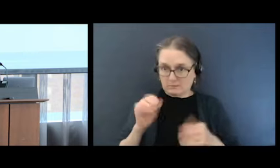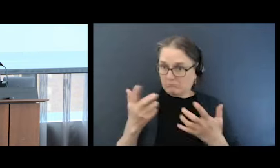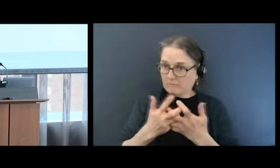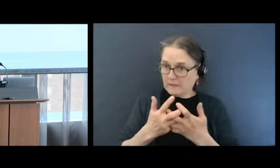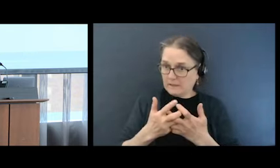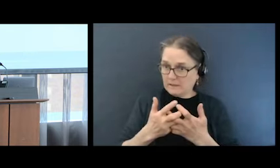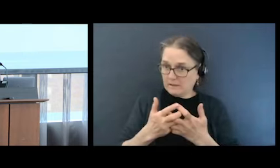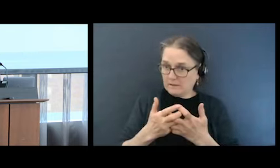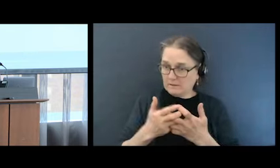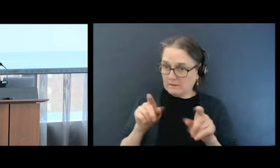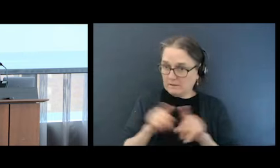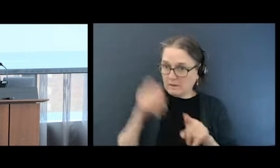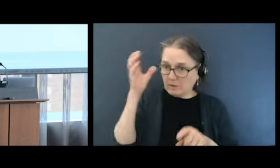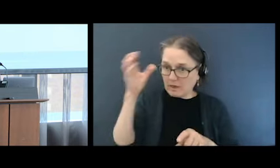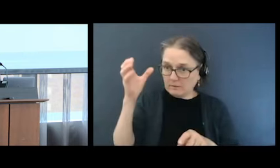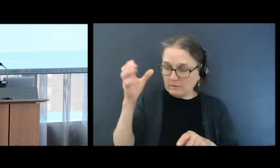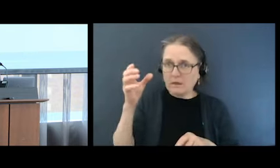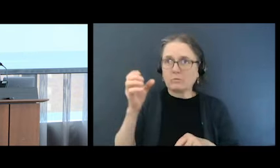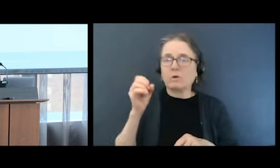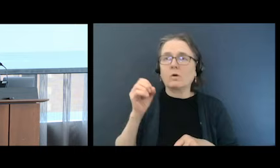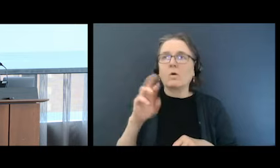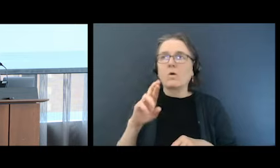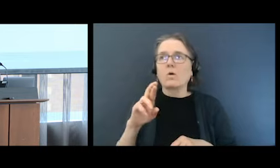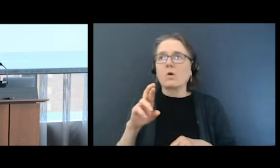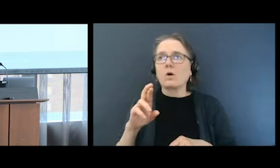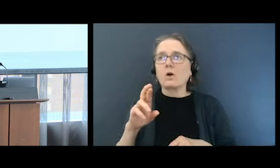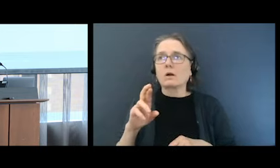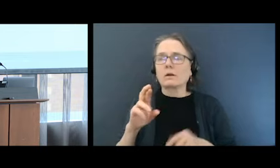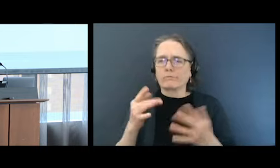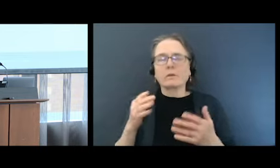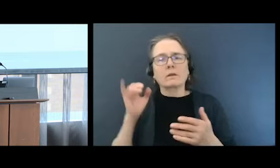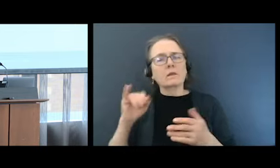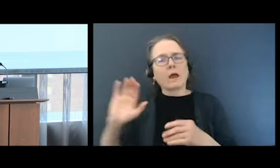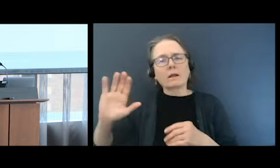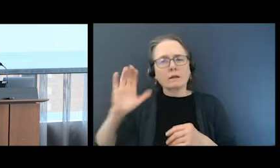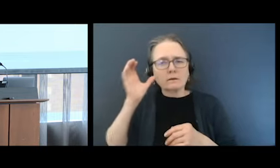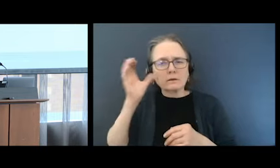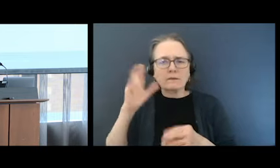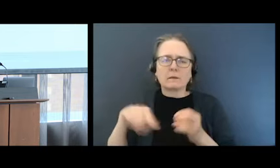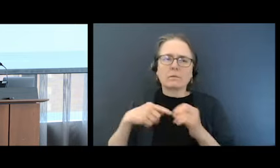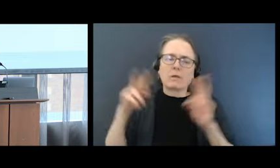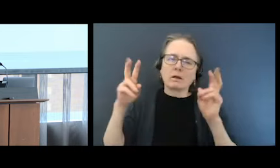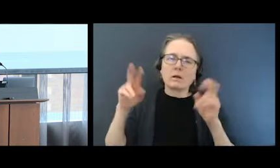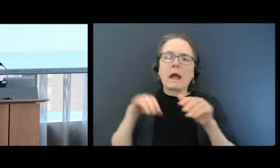access to opportunity, or does it require more than that?